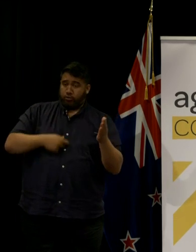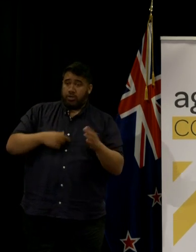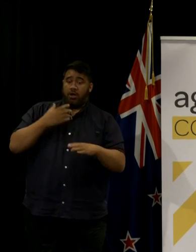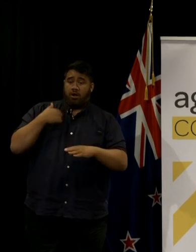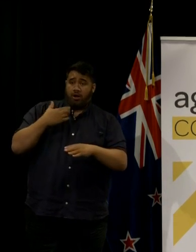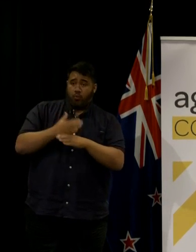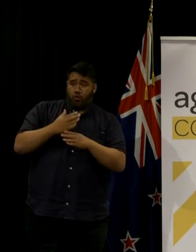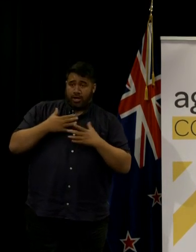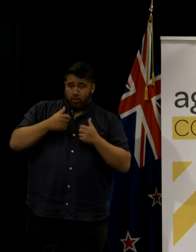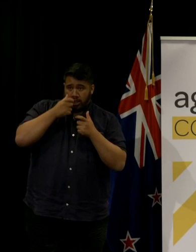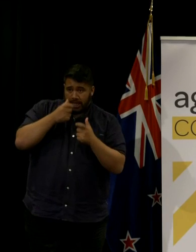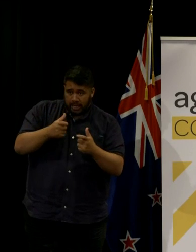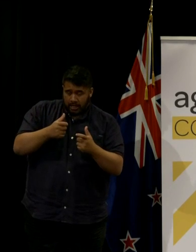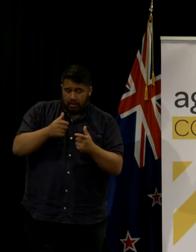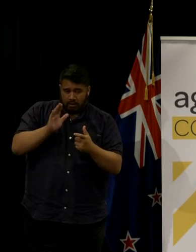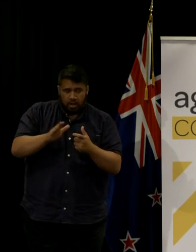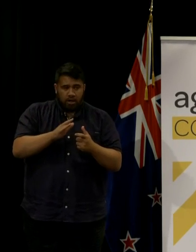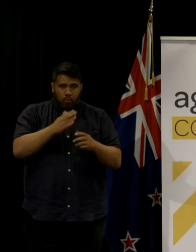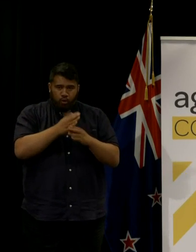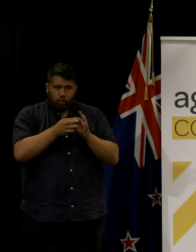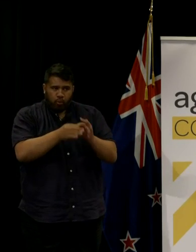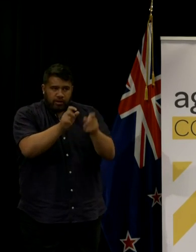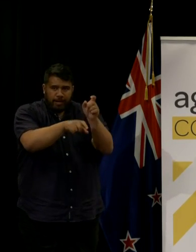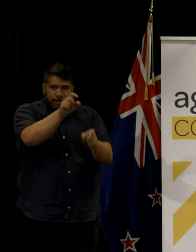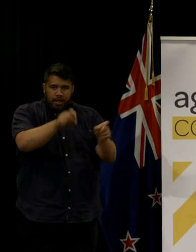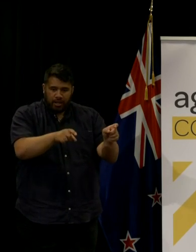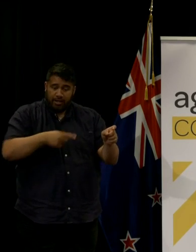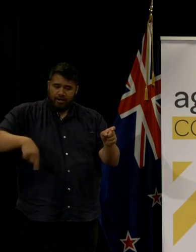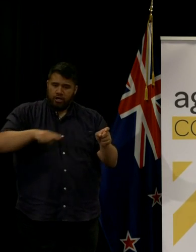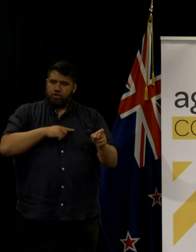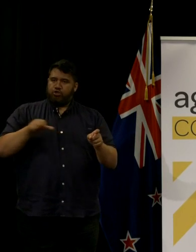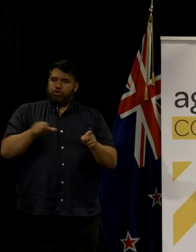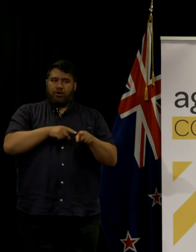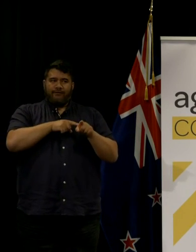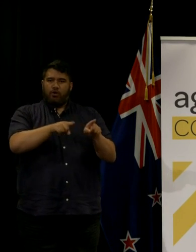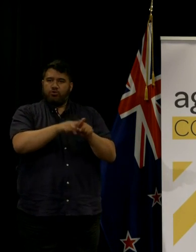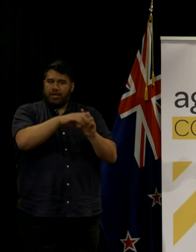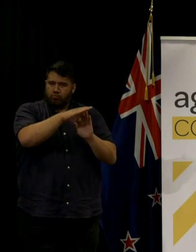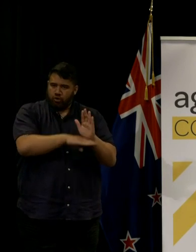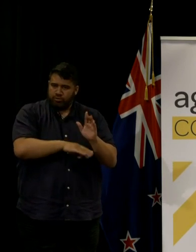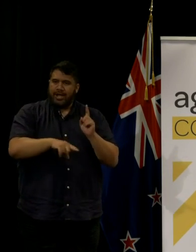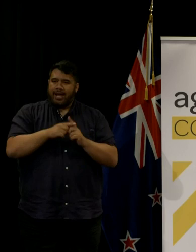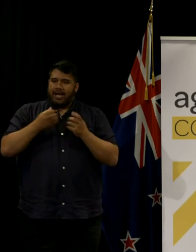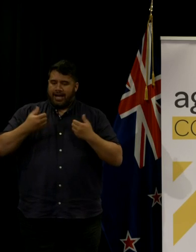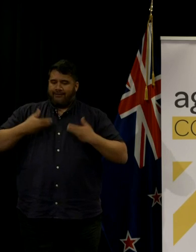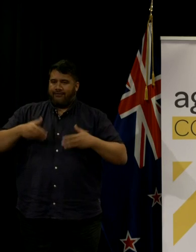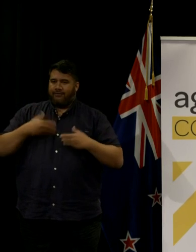possible case are using, of course, the same precautions everybody else is using. If someone is not symptomatic, the risk is very